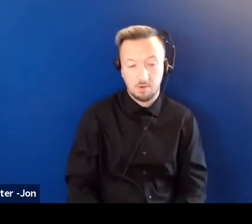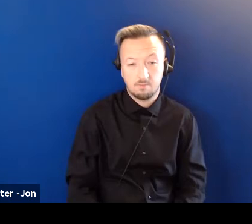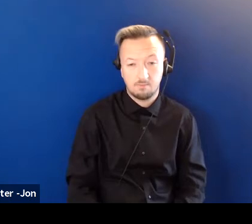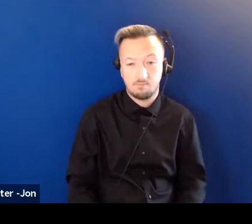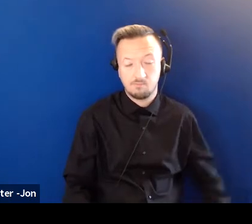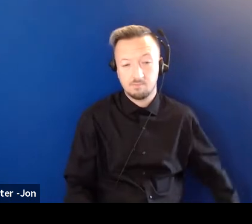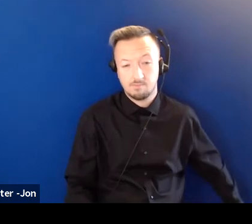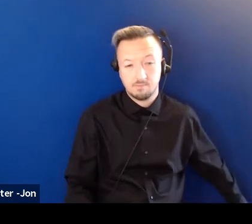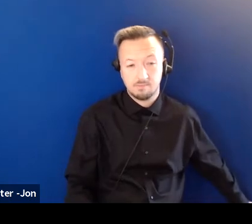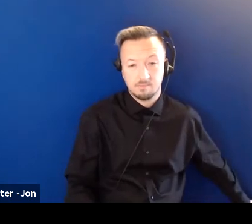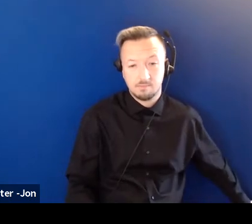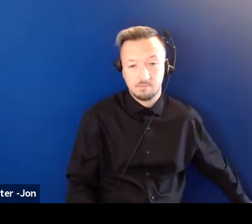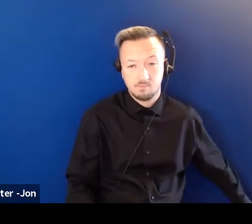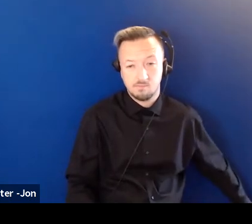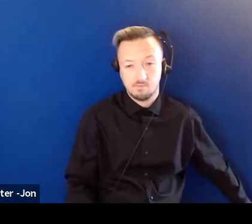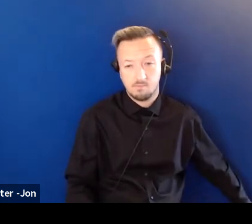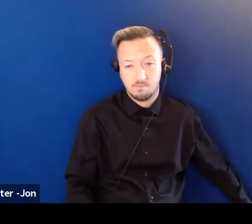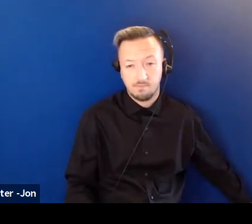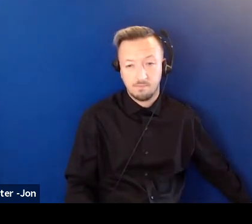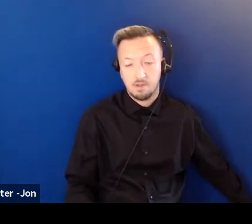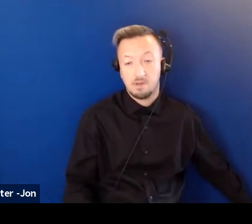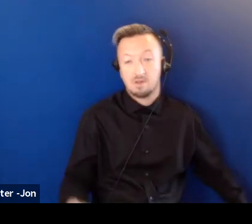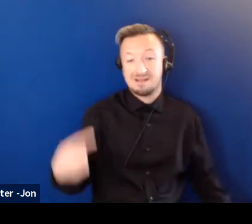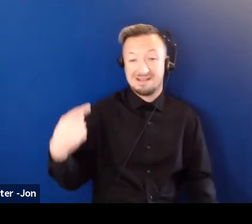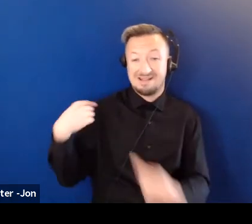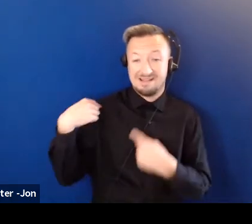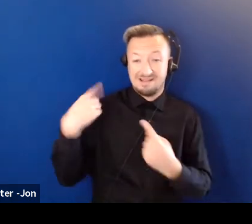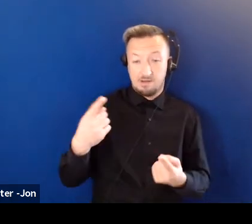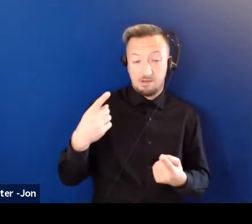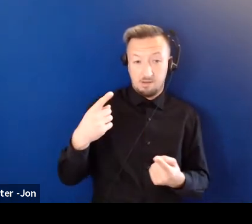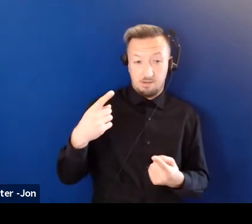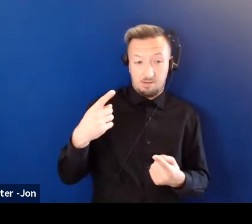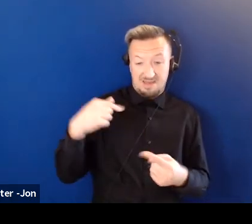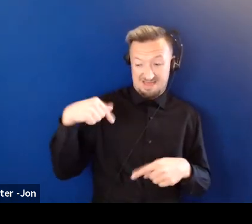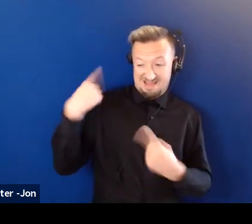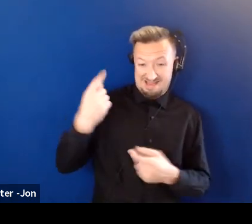So we have served in this past fiscal year